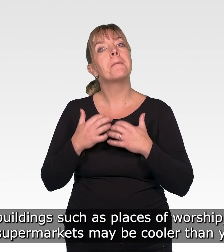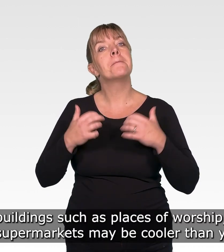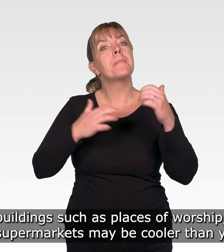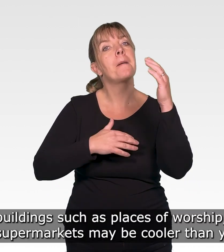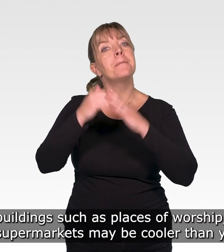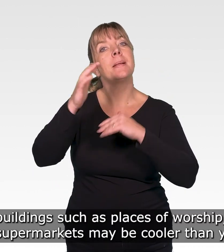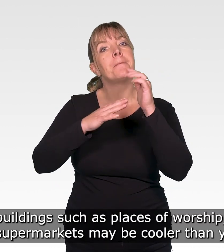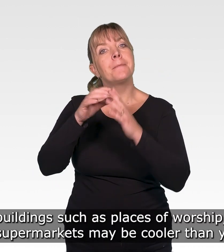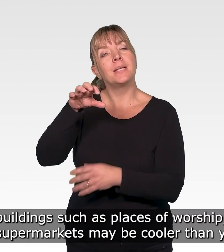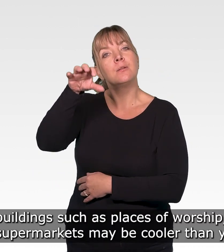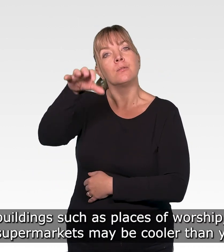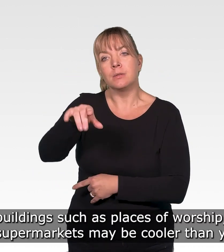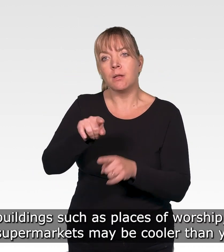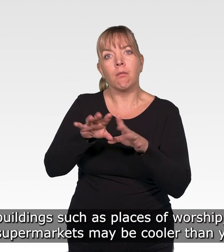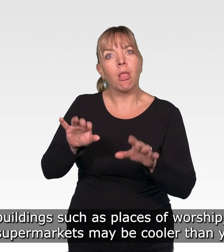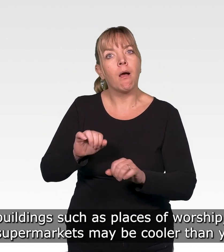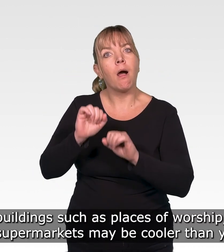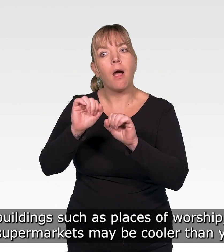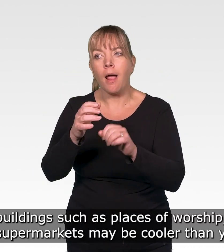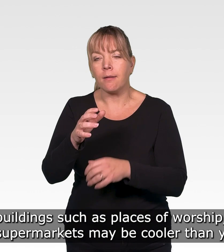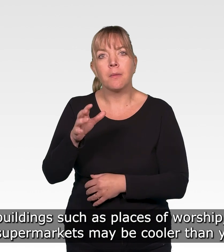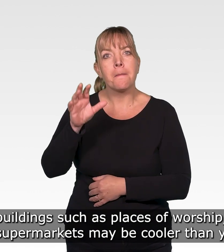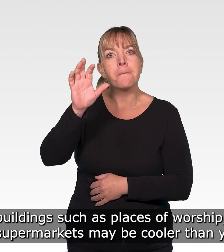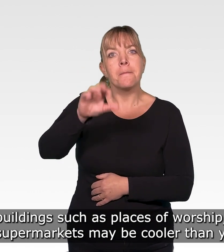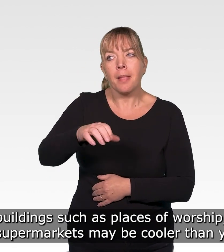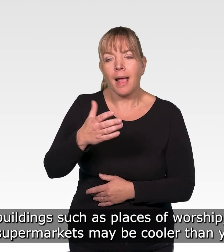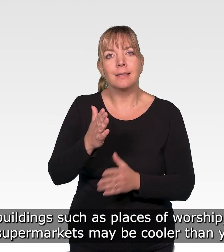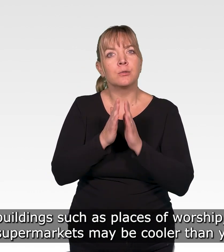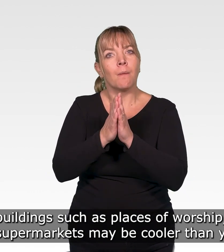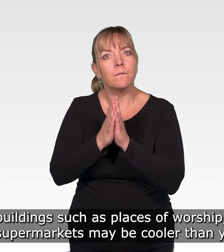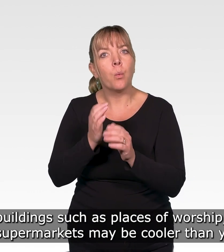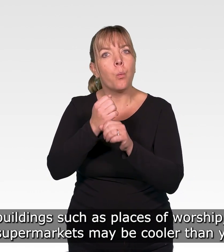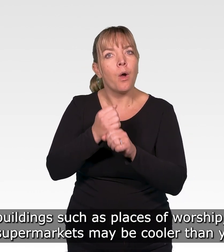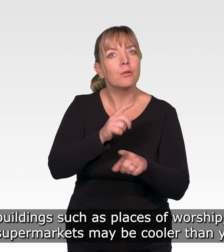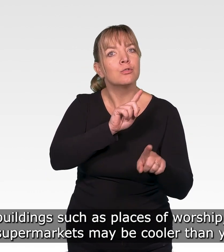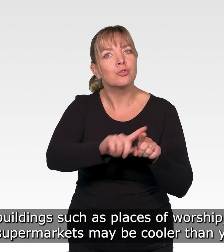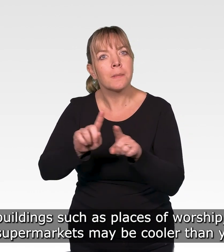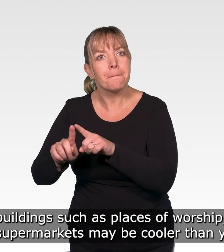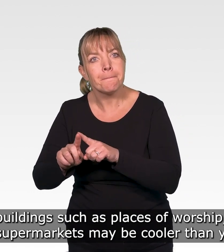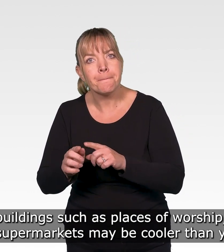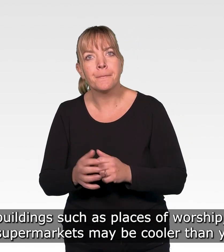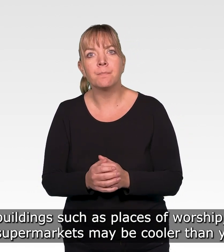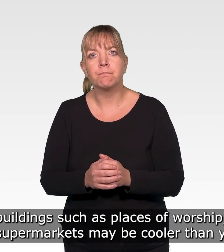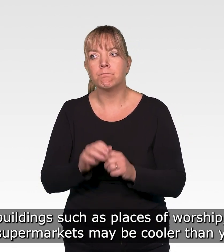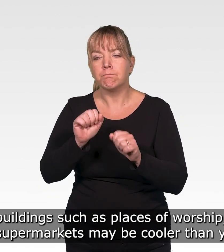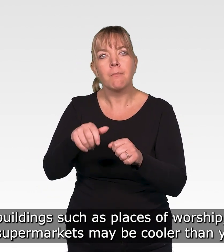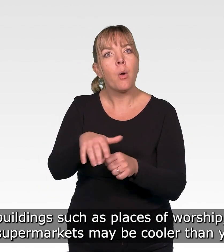Public buildings such as places of worship, local libraries, or supermarkets may be cooler than your home.